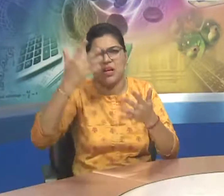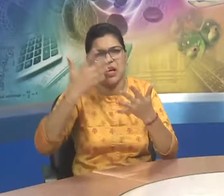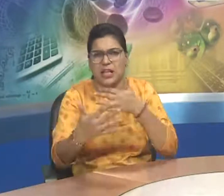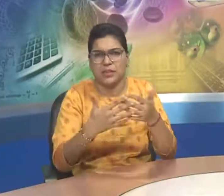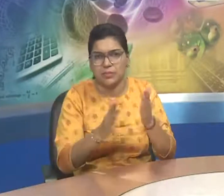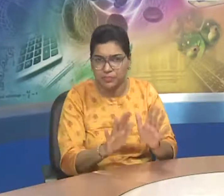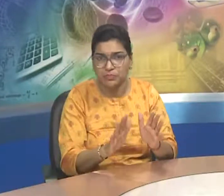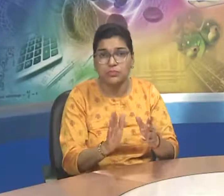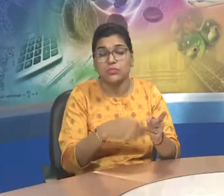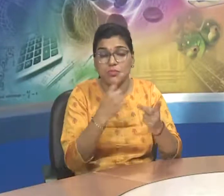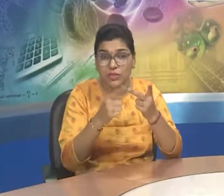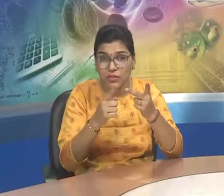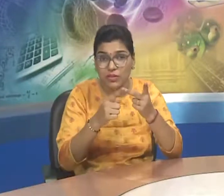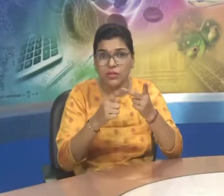HIV,